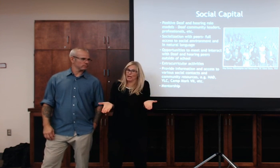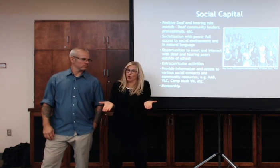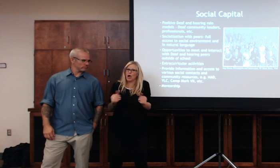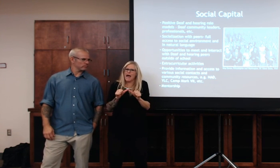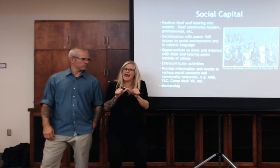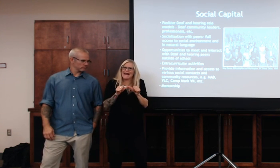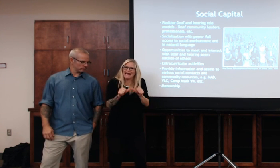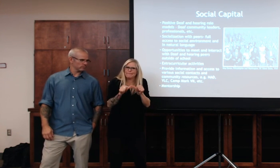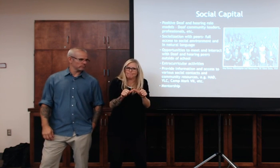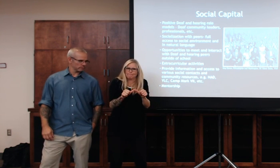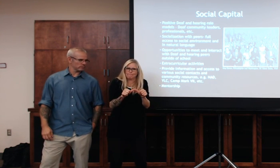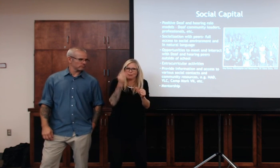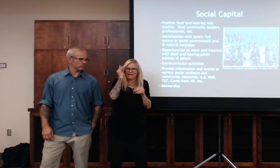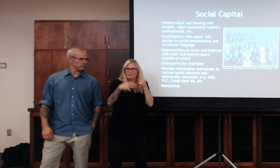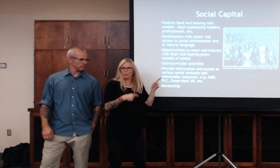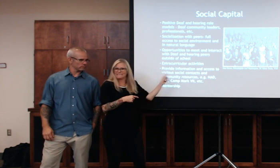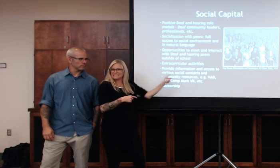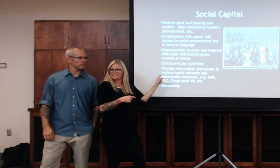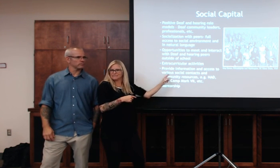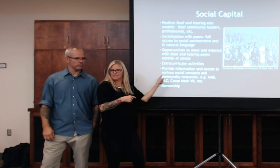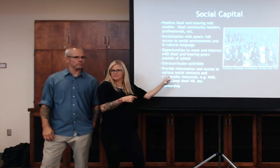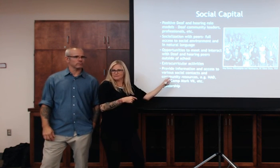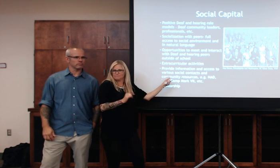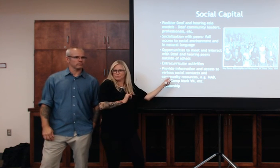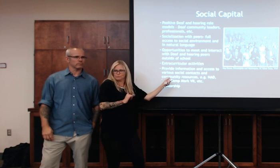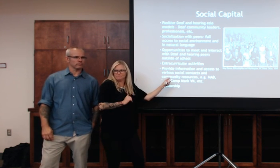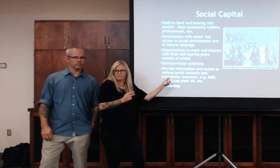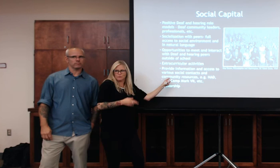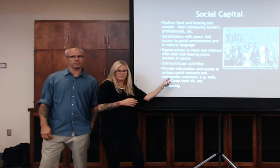here continue to think about these things.